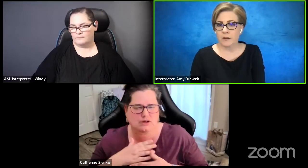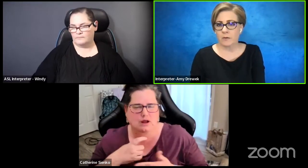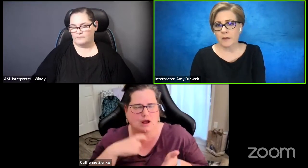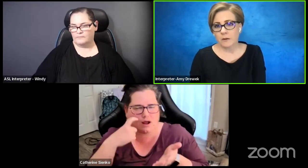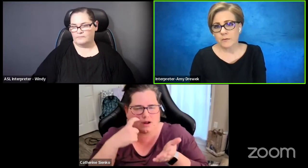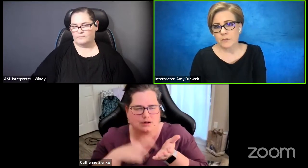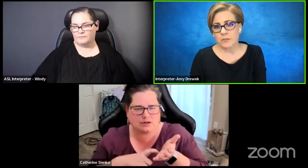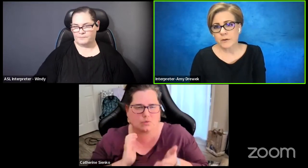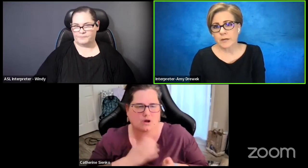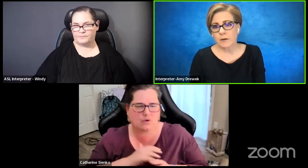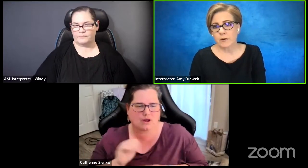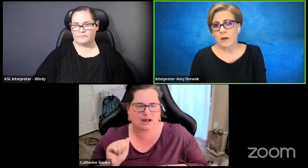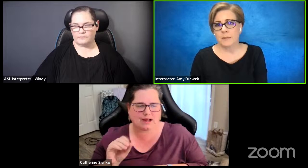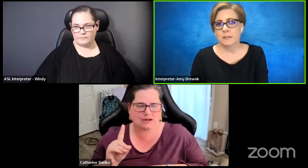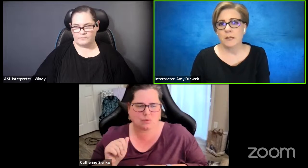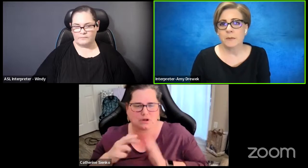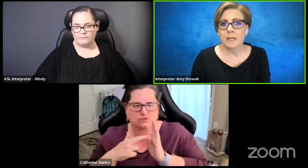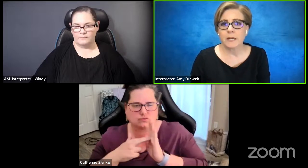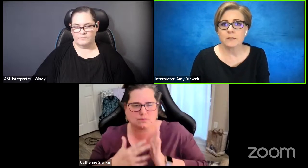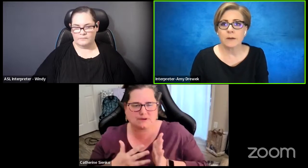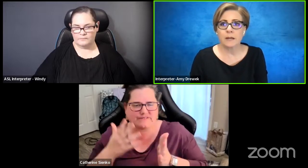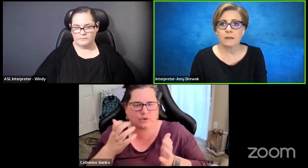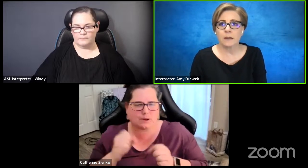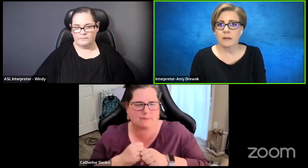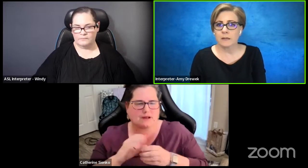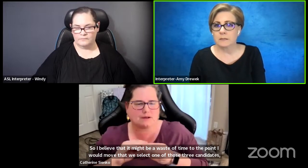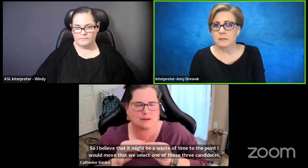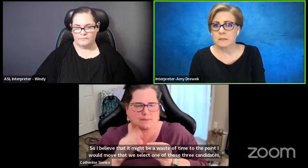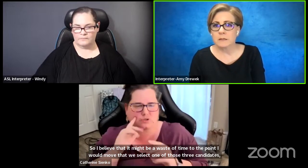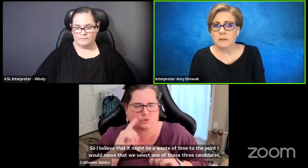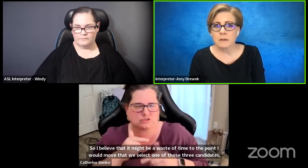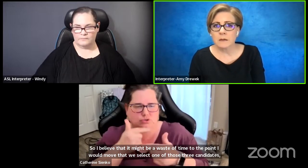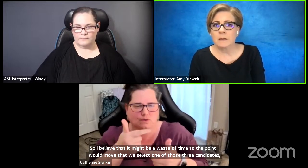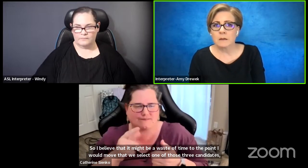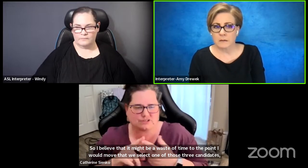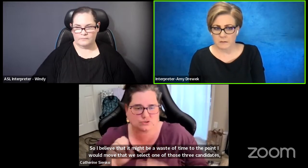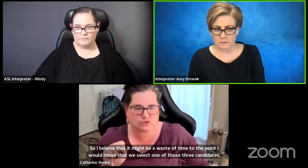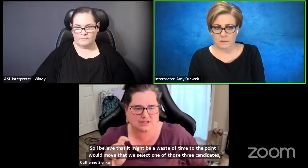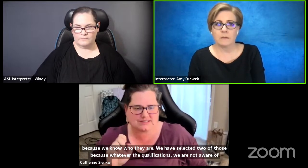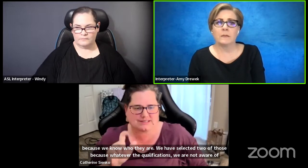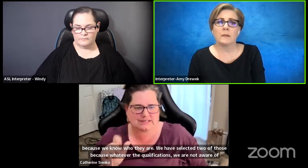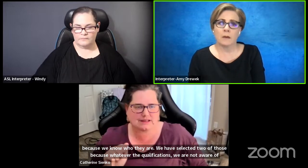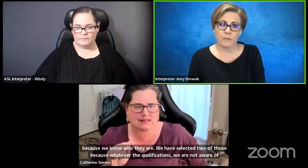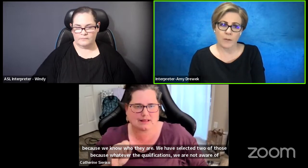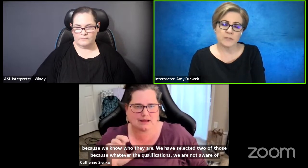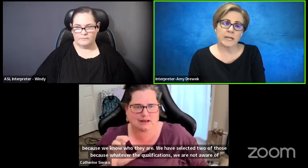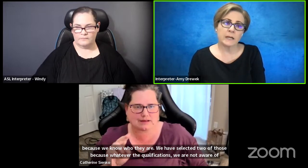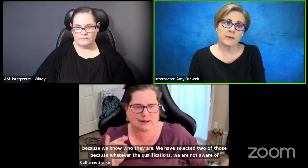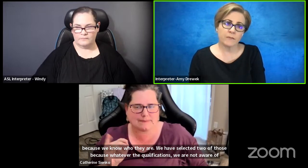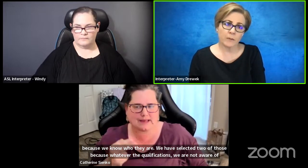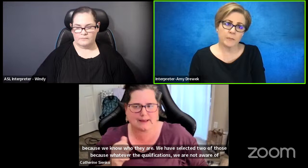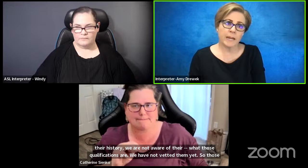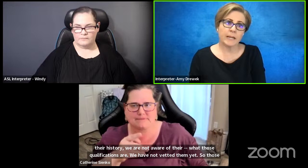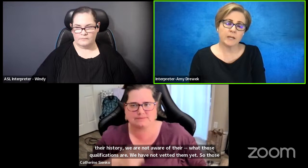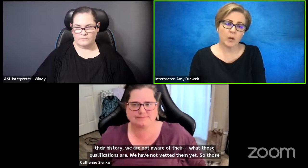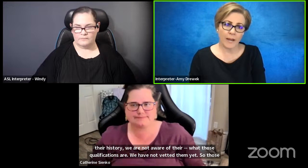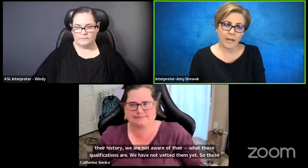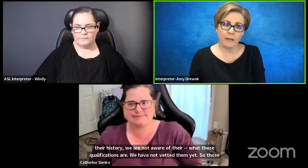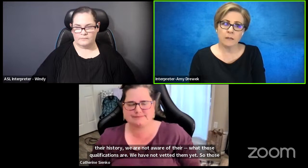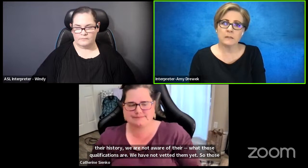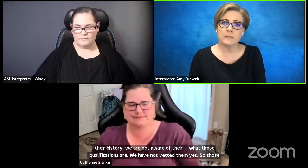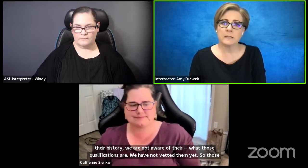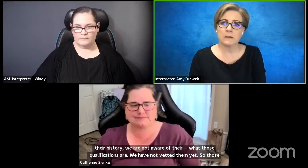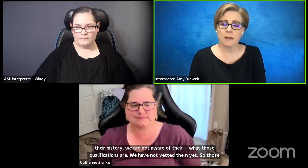This is Commissioner Cienko. Thank you for sharing your comments. I would like to recognize a representative